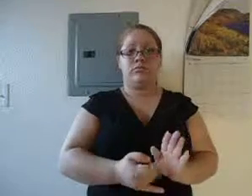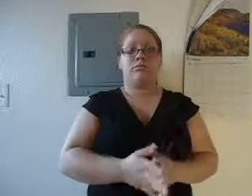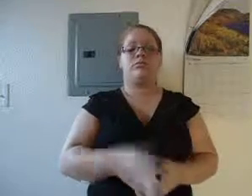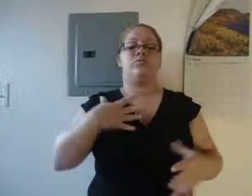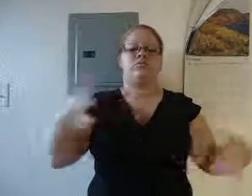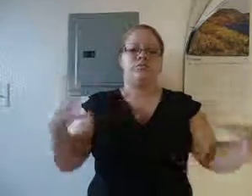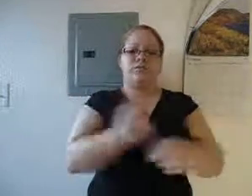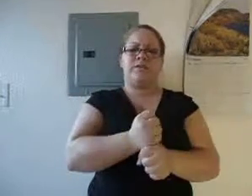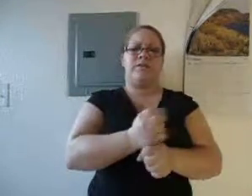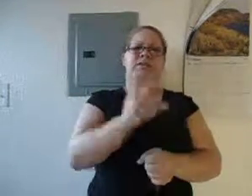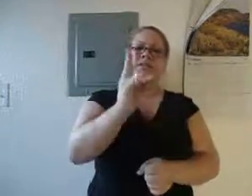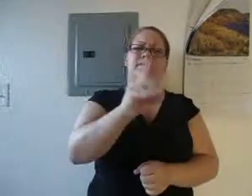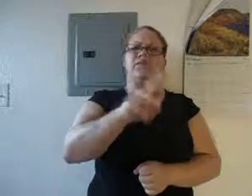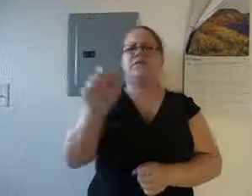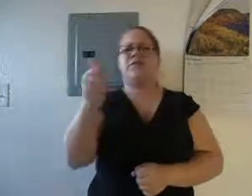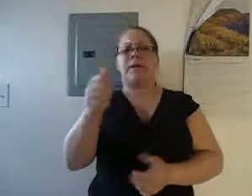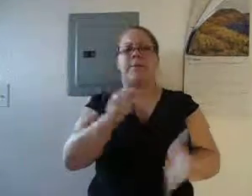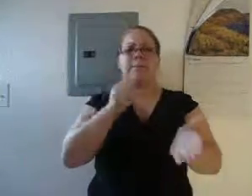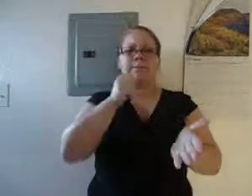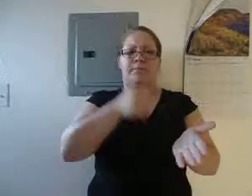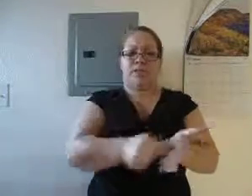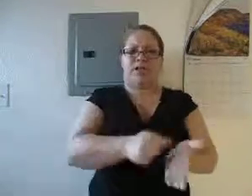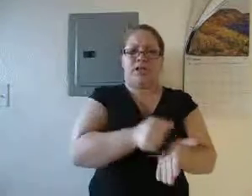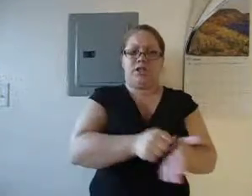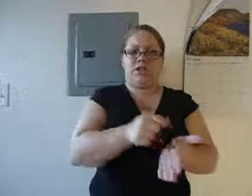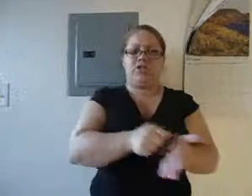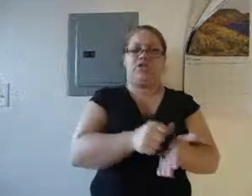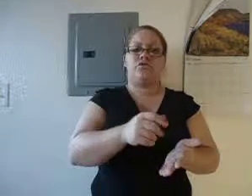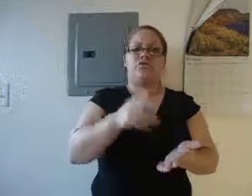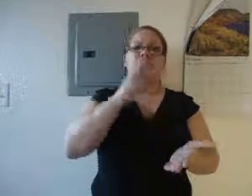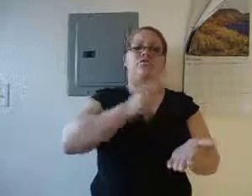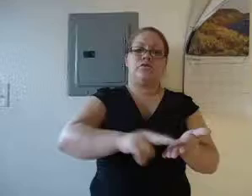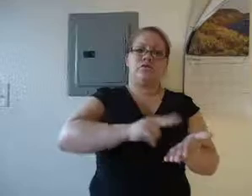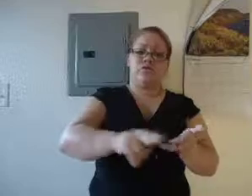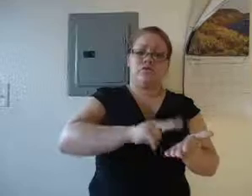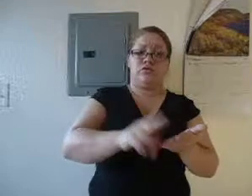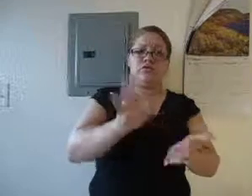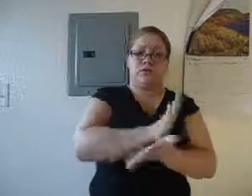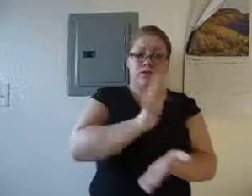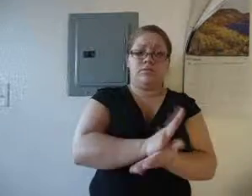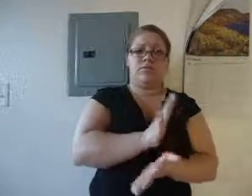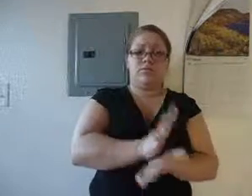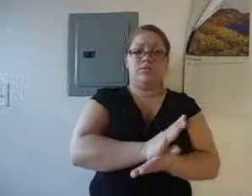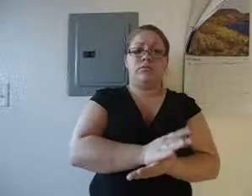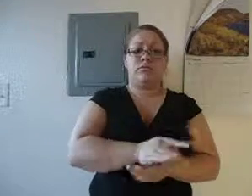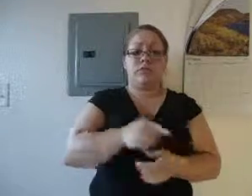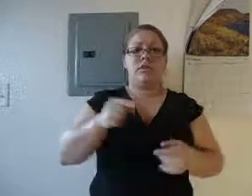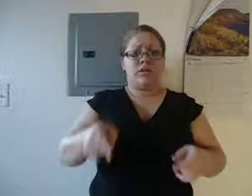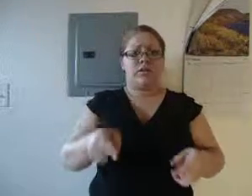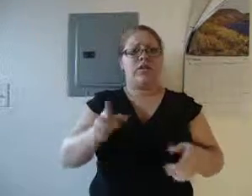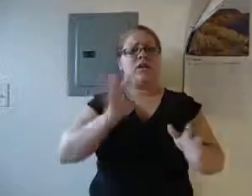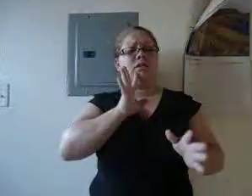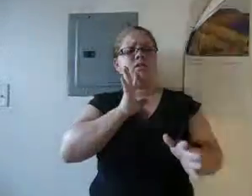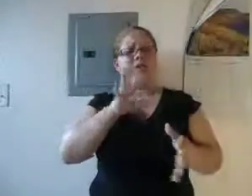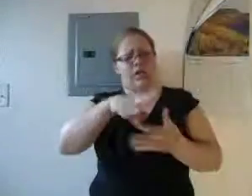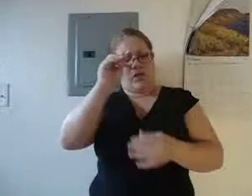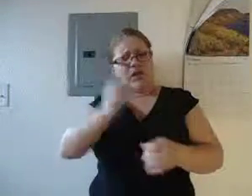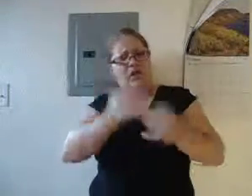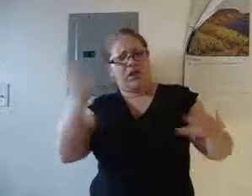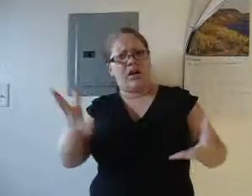that paper, they learned all kinds of things. They learned how psychologists talk about different issues in the area. They learned